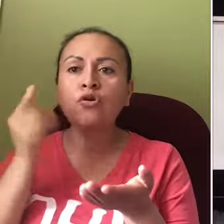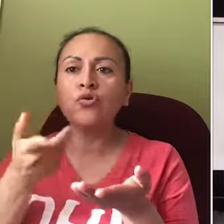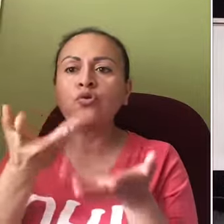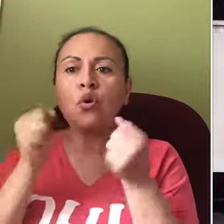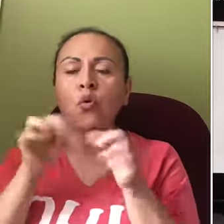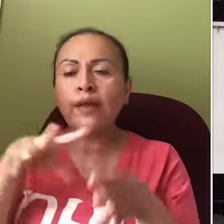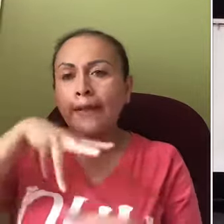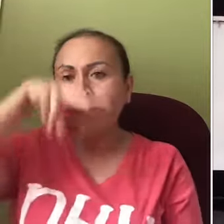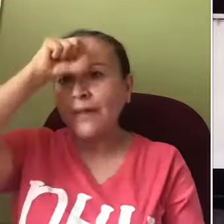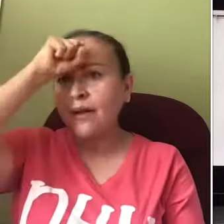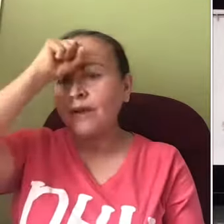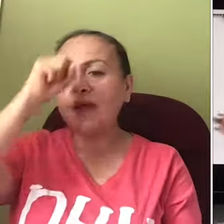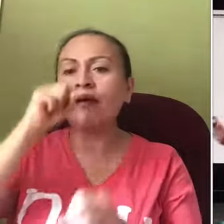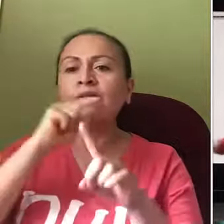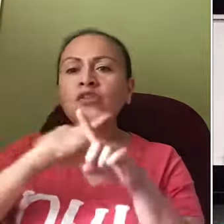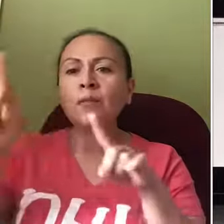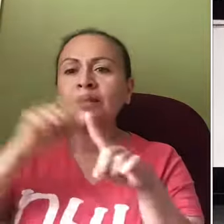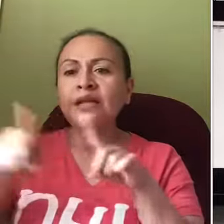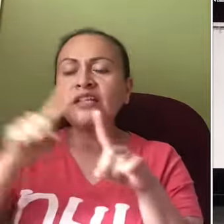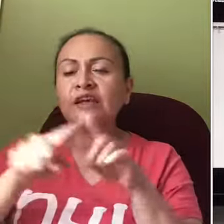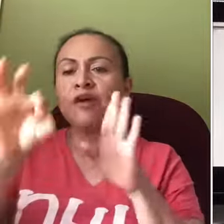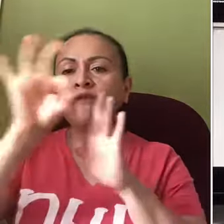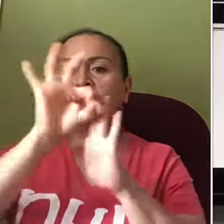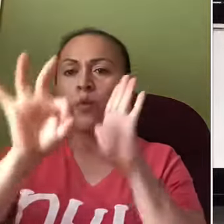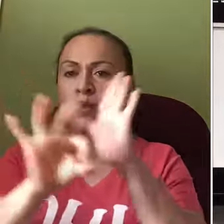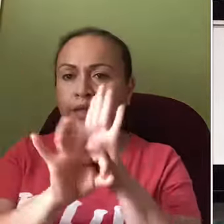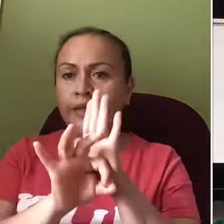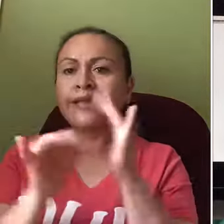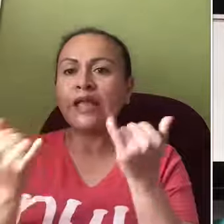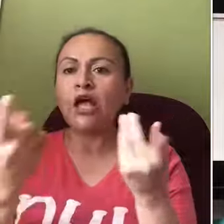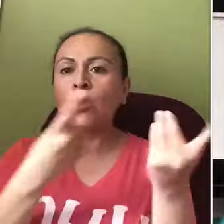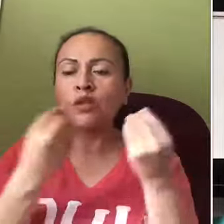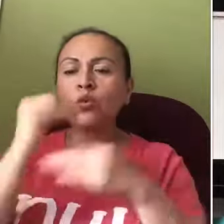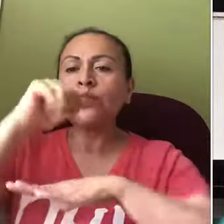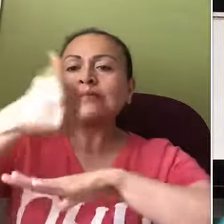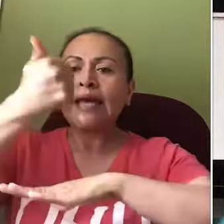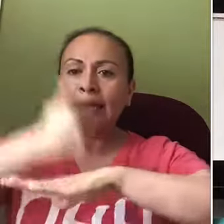memorizing so many different formulas. What I'm going to do is just simply set up